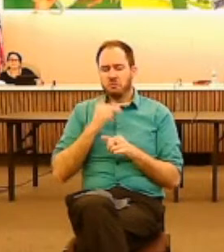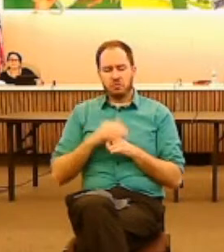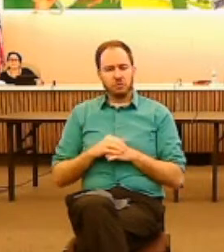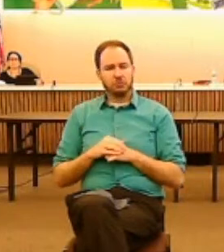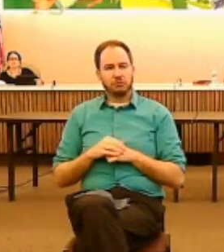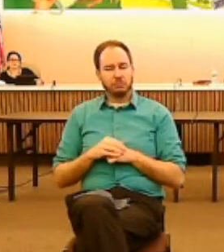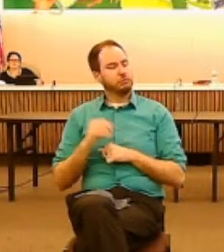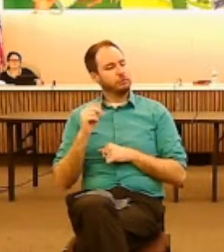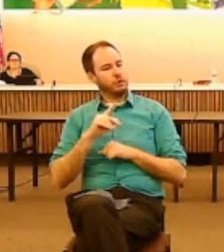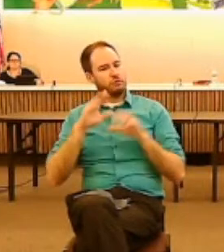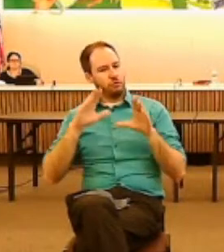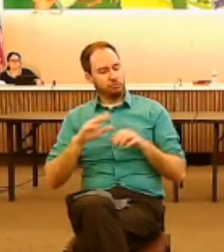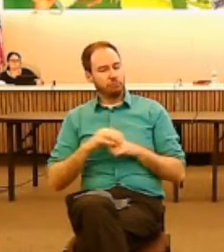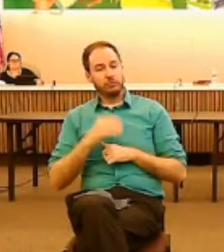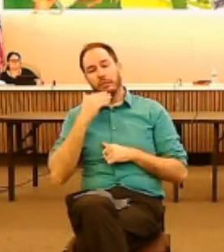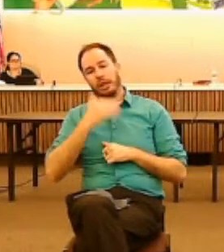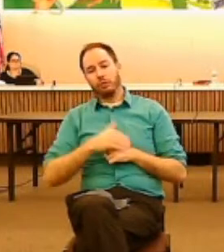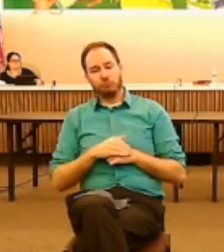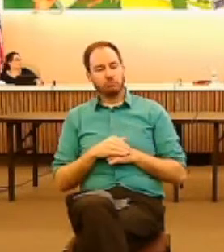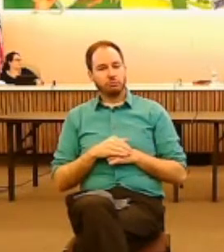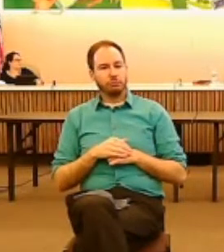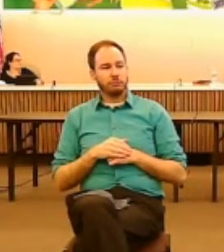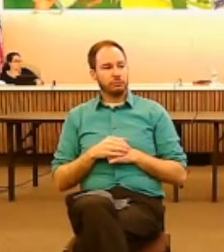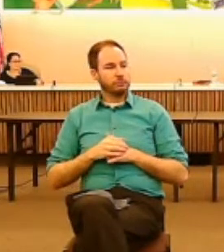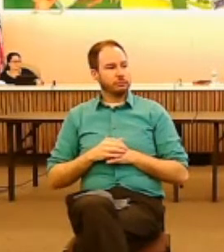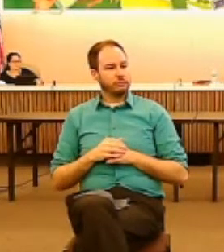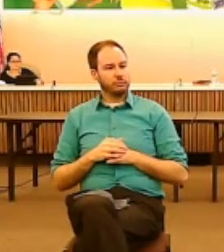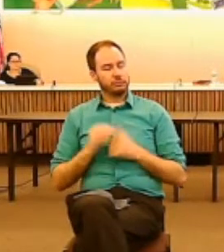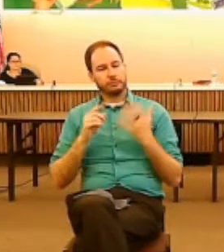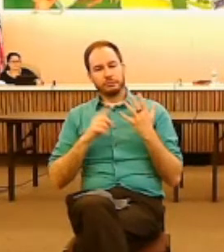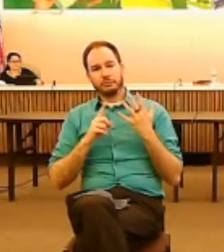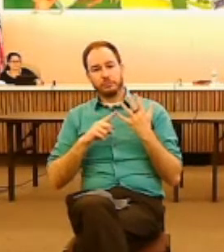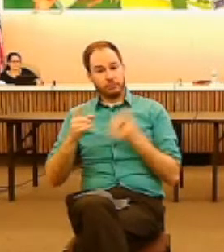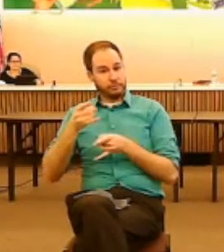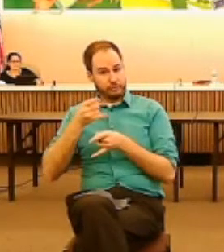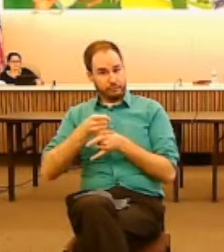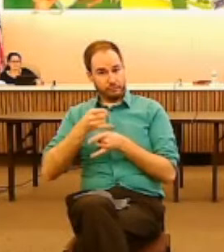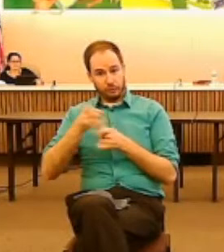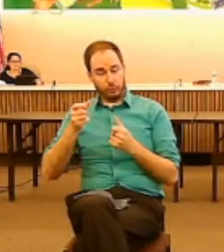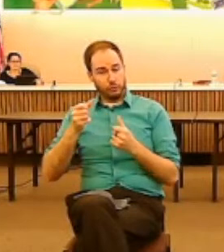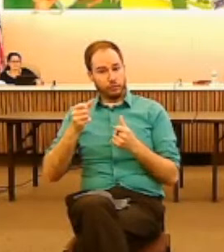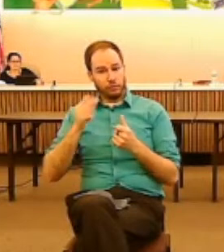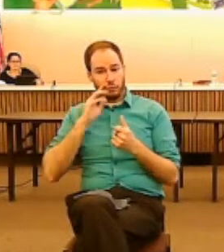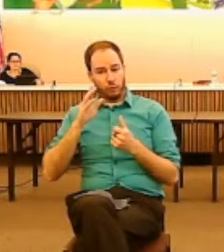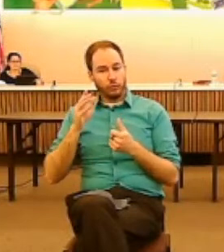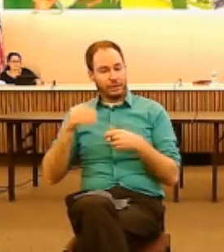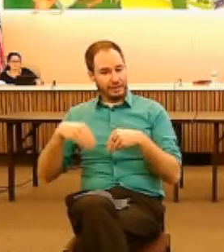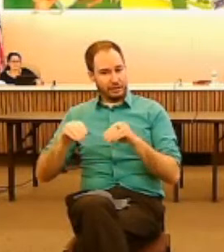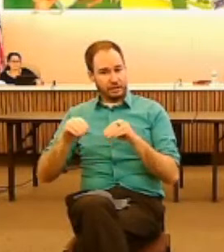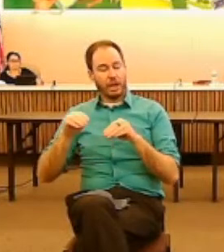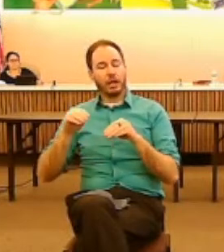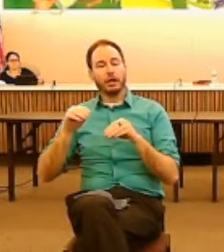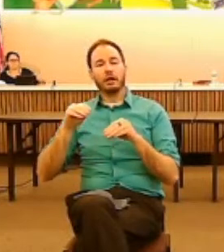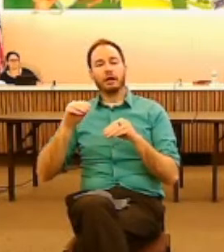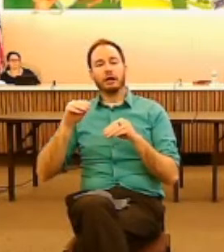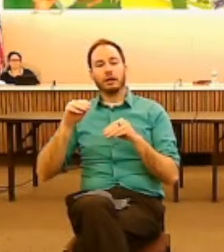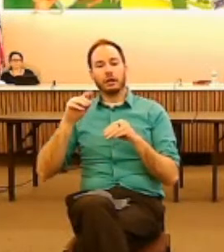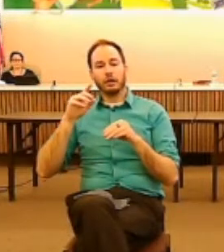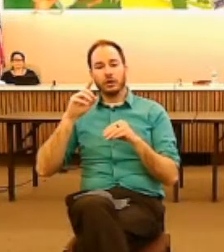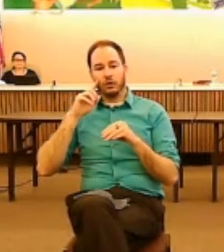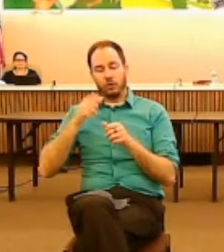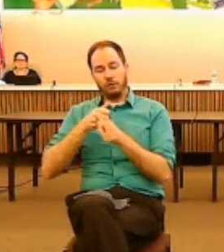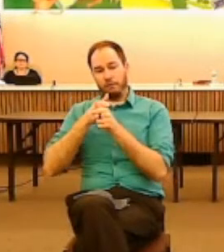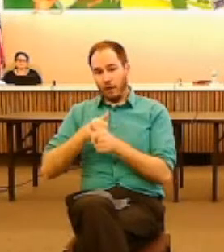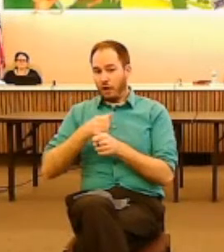back. Great. Thank you. Is the alcohol that you're going to be serving there, is it going to go in line